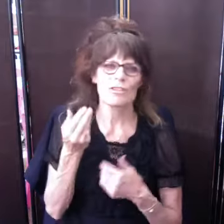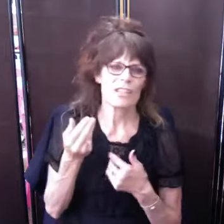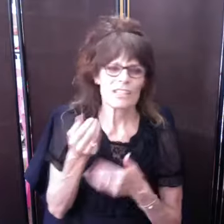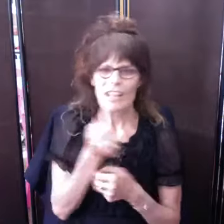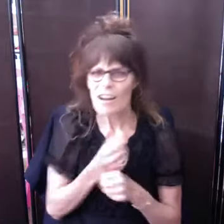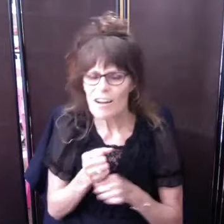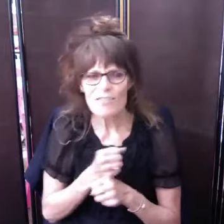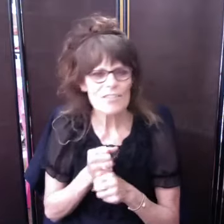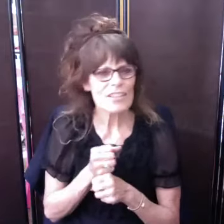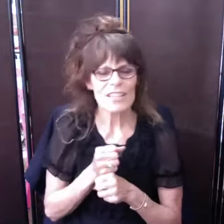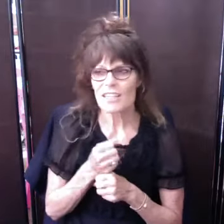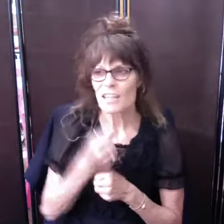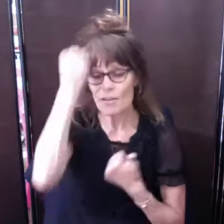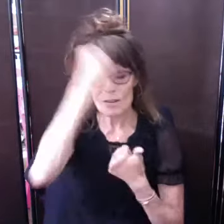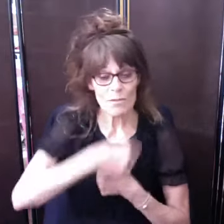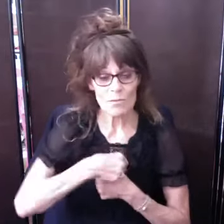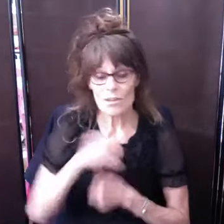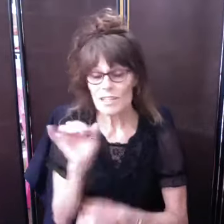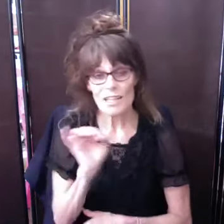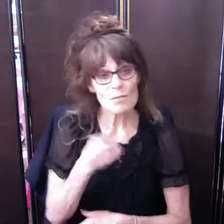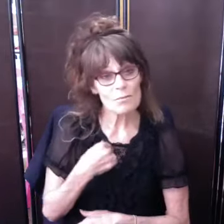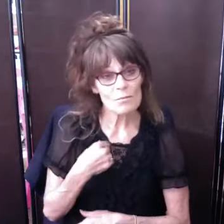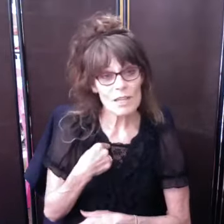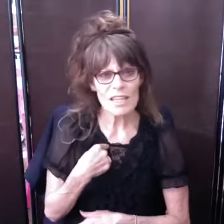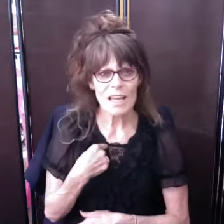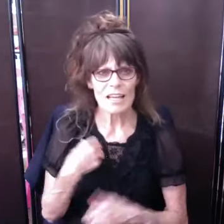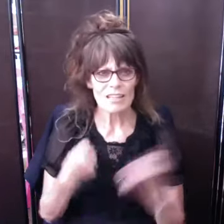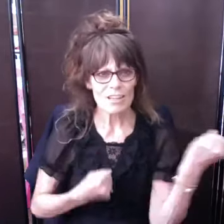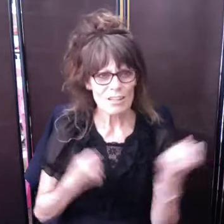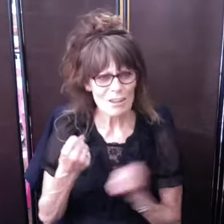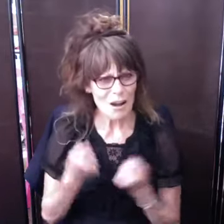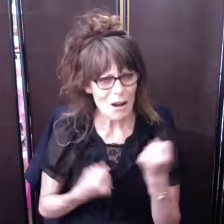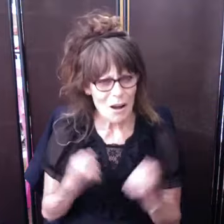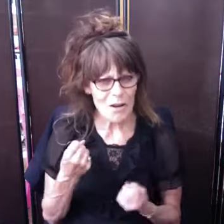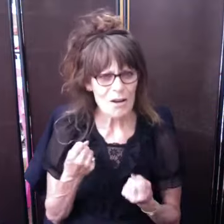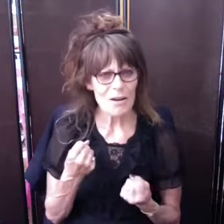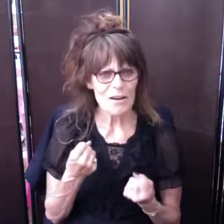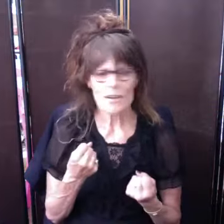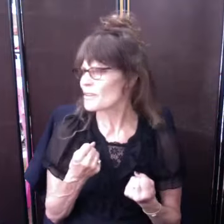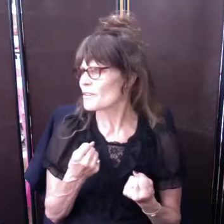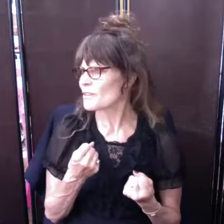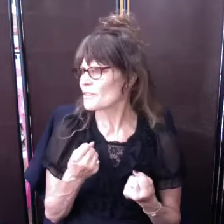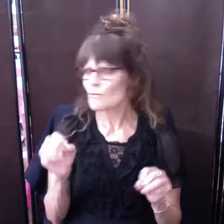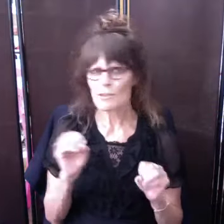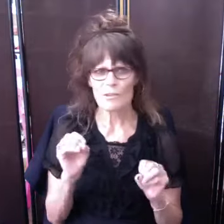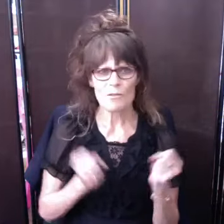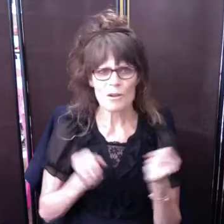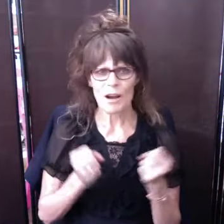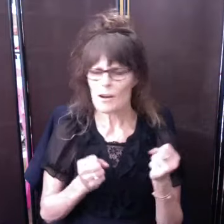They remember, like I remember, I fell in with getting the car people. I didn't know they were not getting in the car people when I came to Alcoholics Anonymous. And my sponsor would